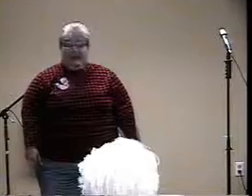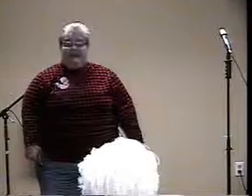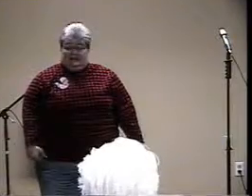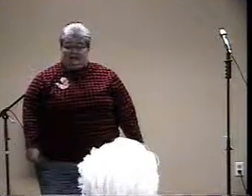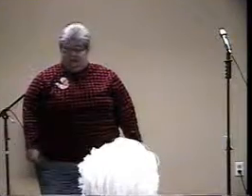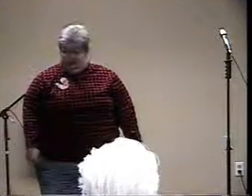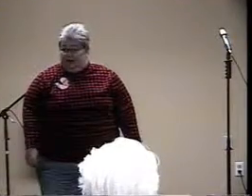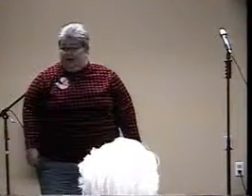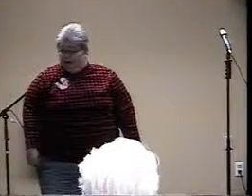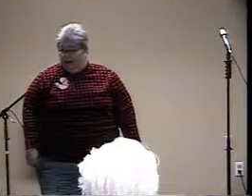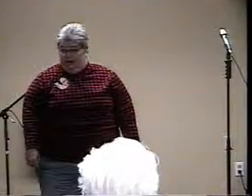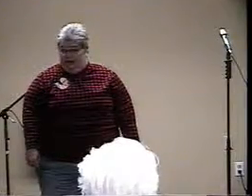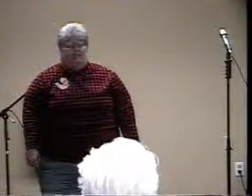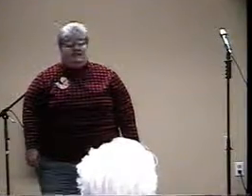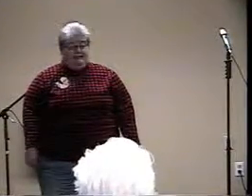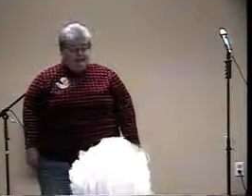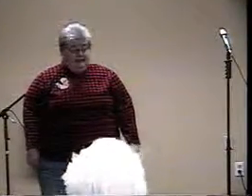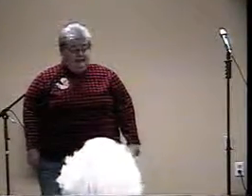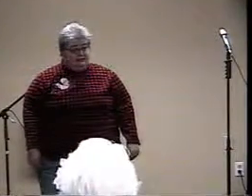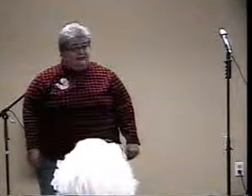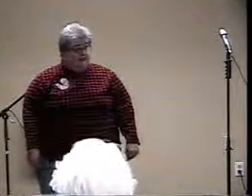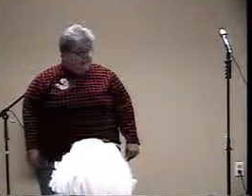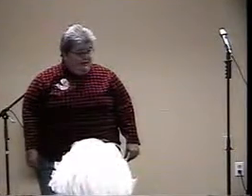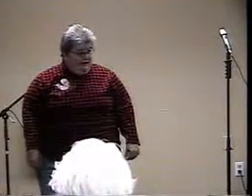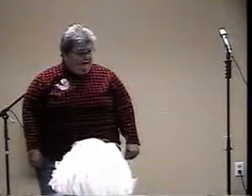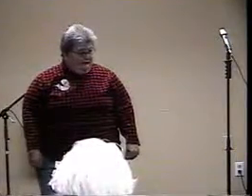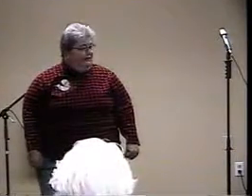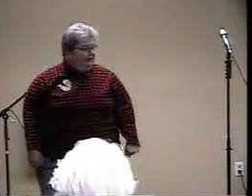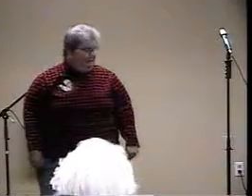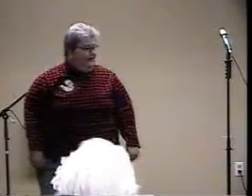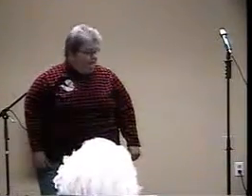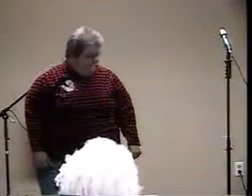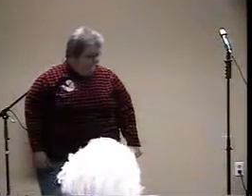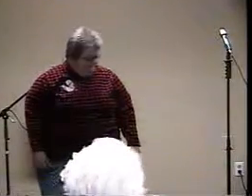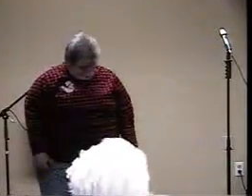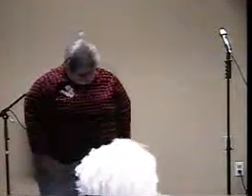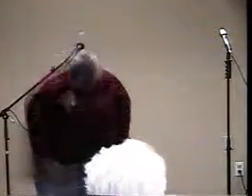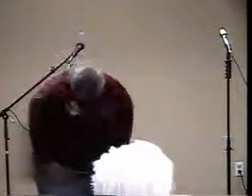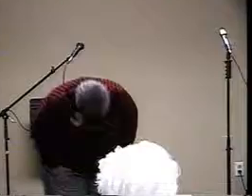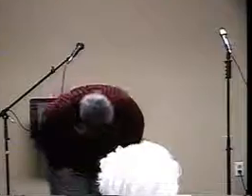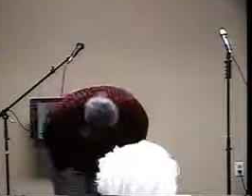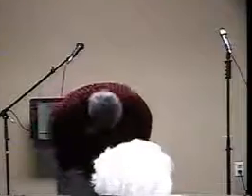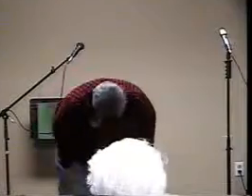laugh. And that's the story of poor boy and the $10,000 egg by J.J. Renault.